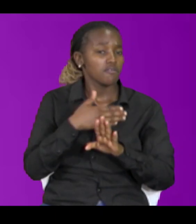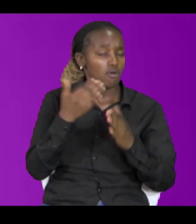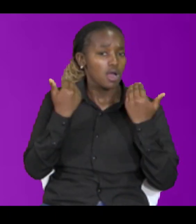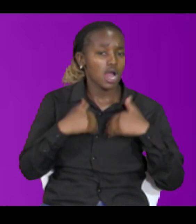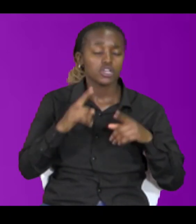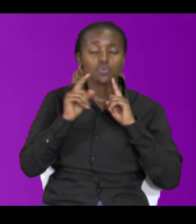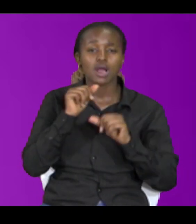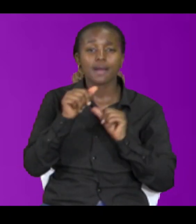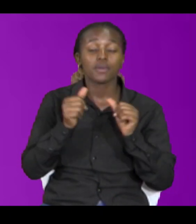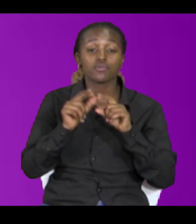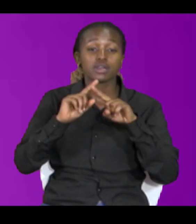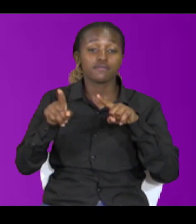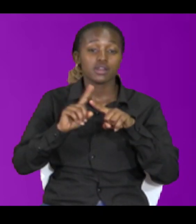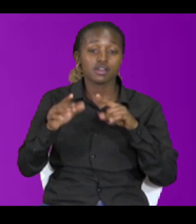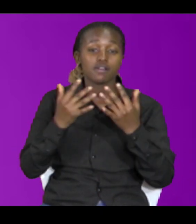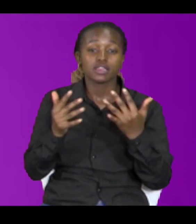consider, and